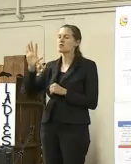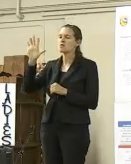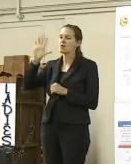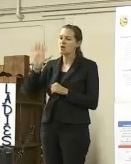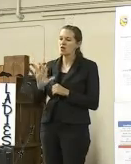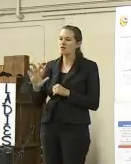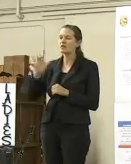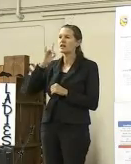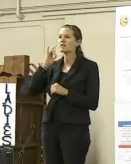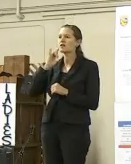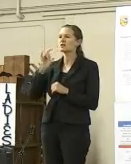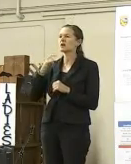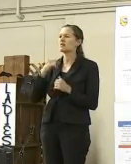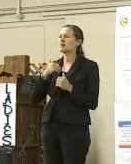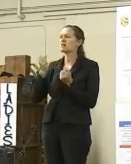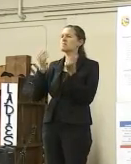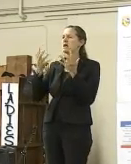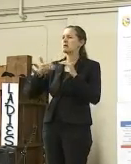we have a lot of